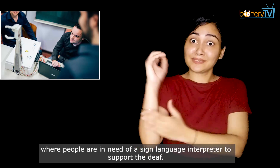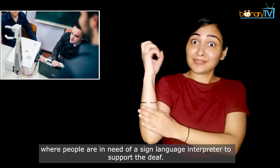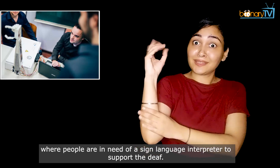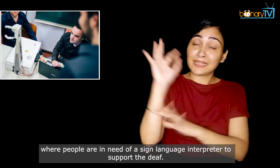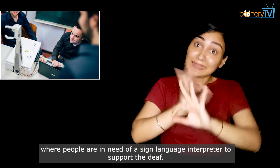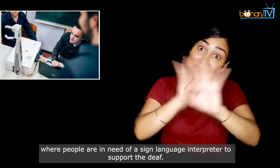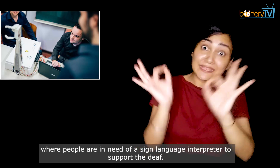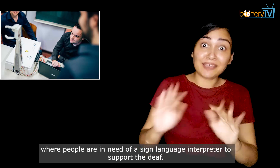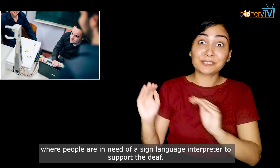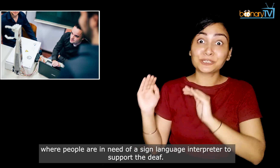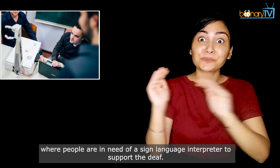support the deaf.